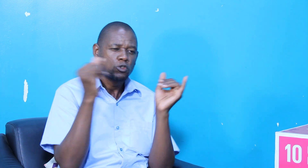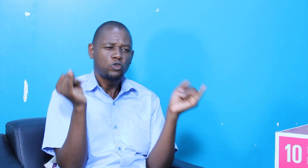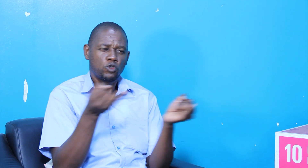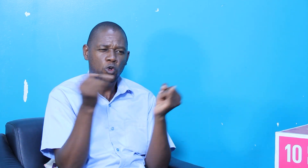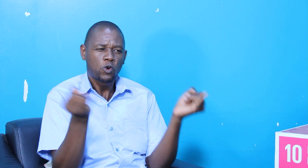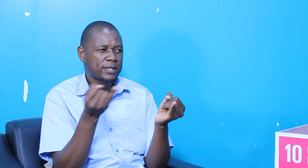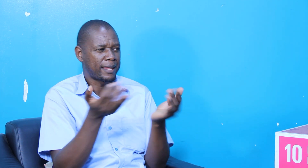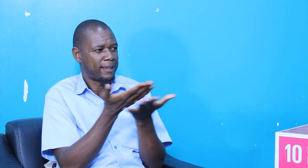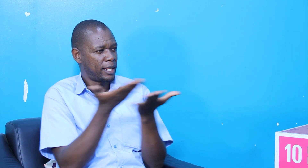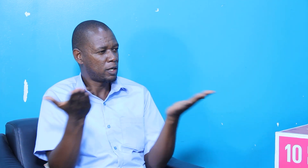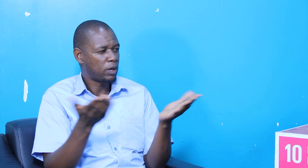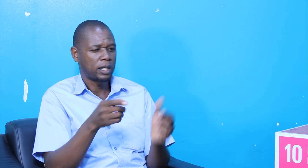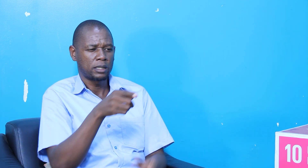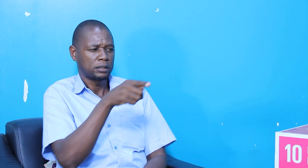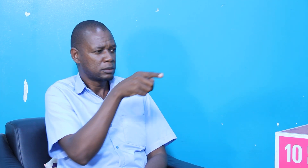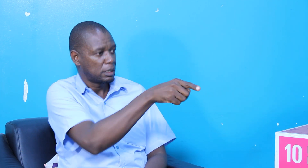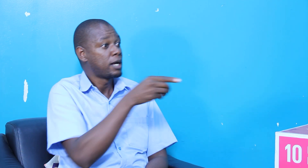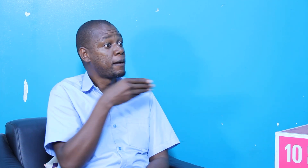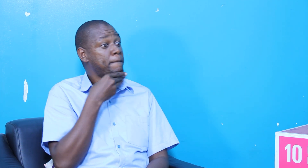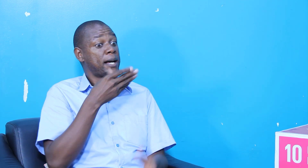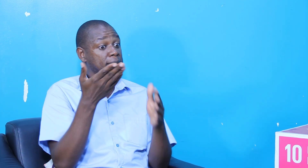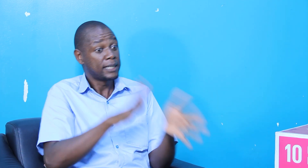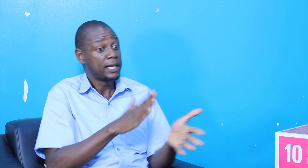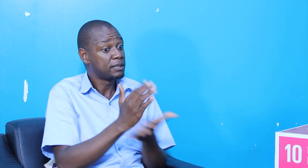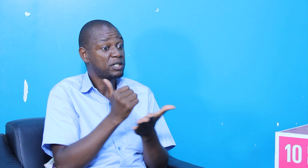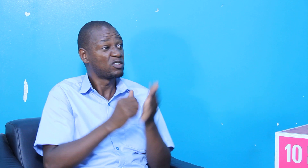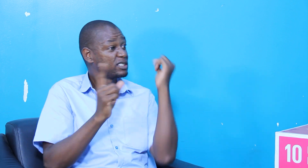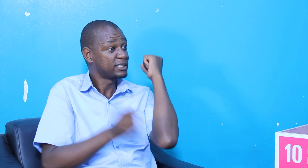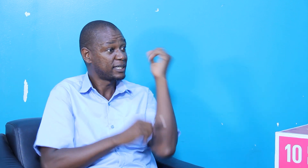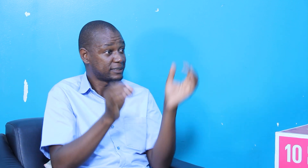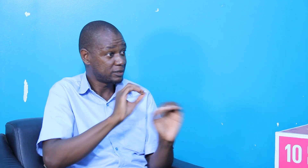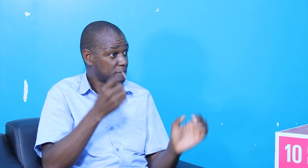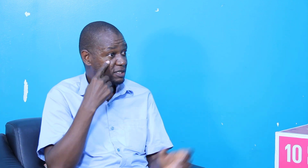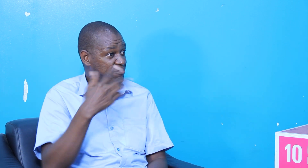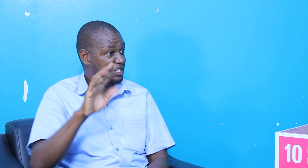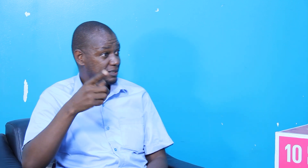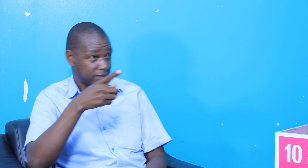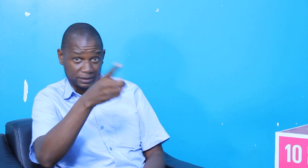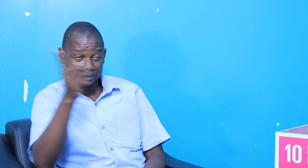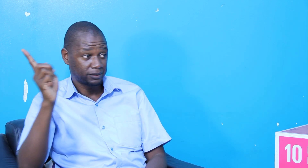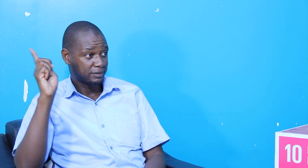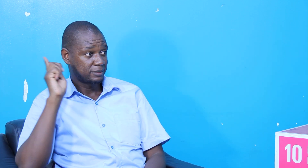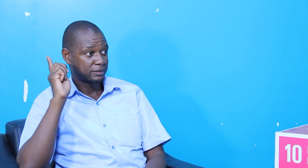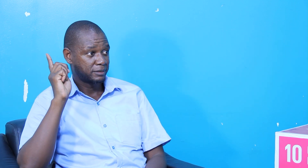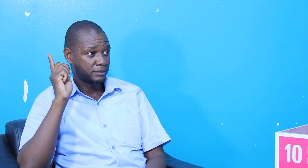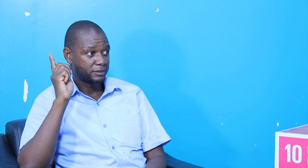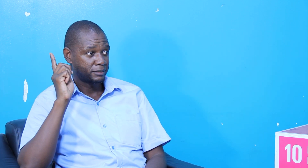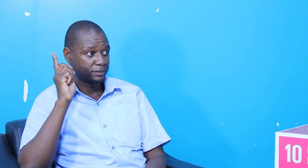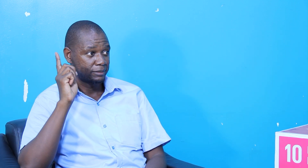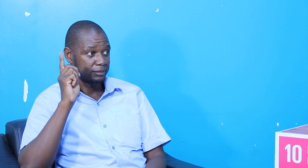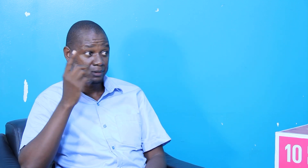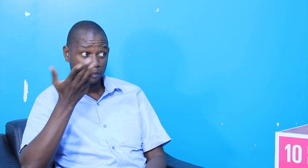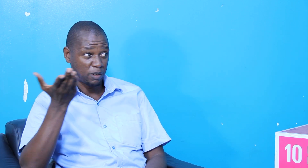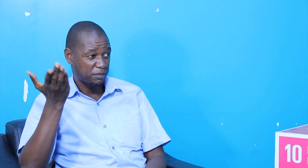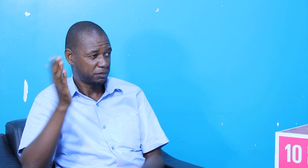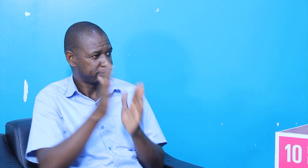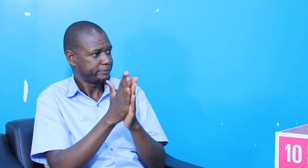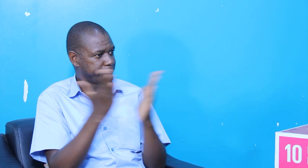you seen people talking anywhere that this person has died because never had sex? Did you see it happen